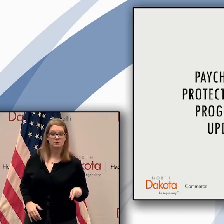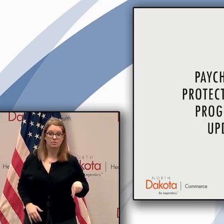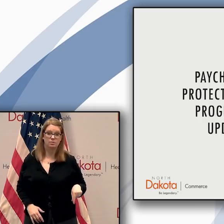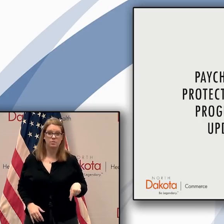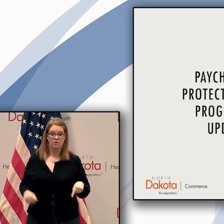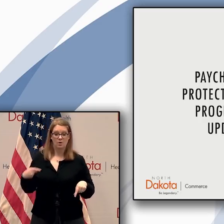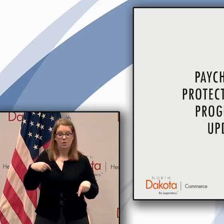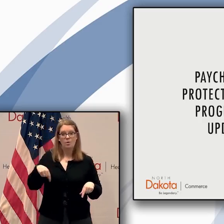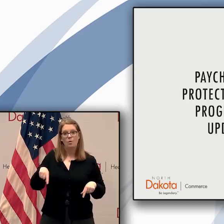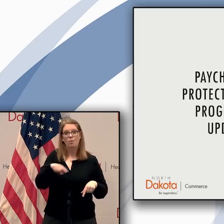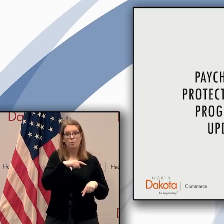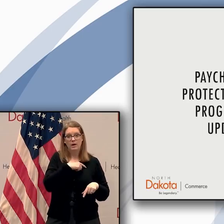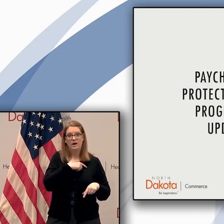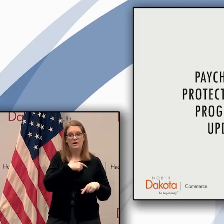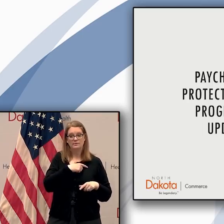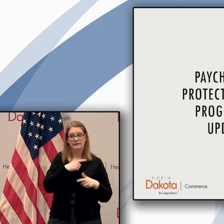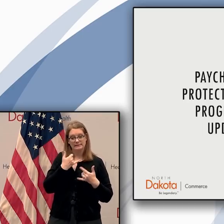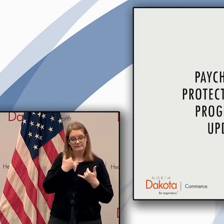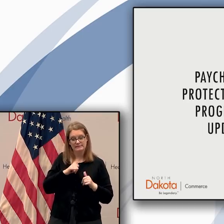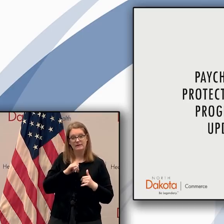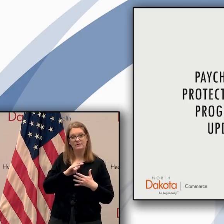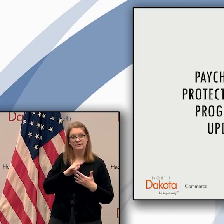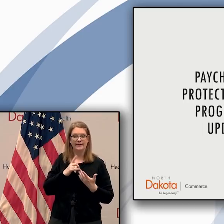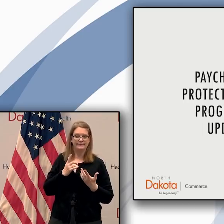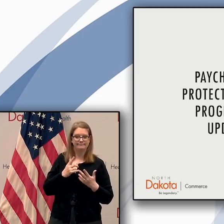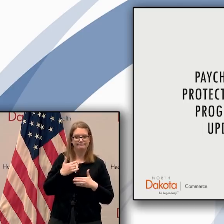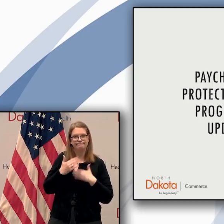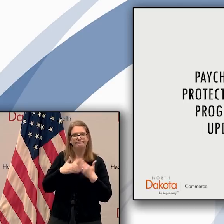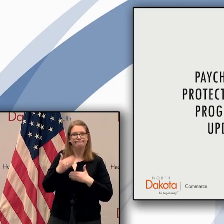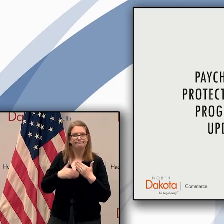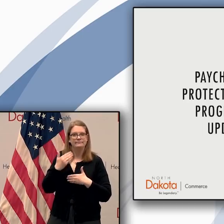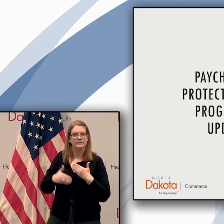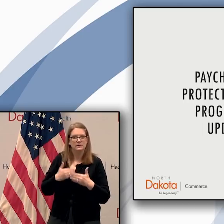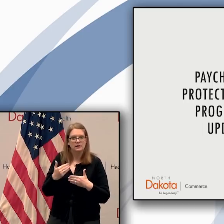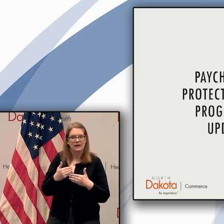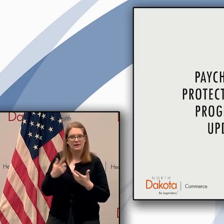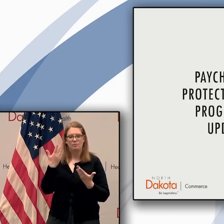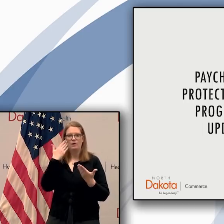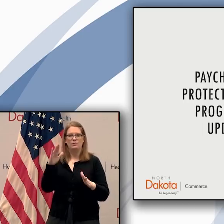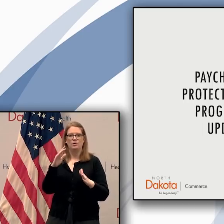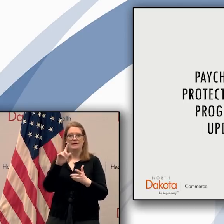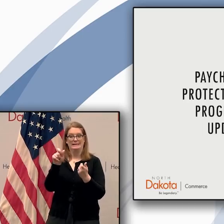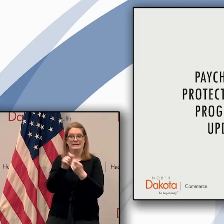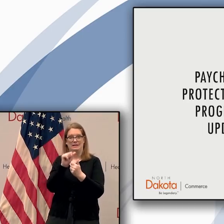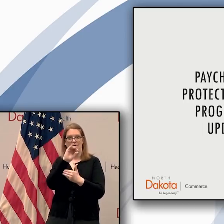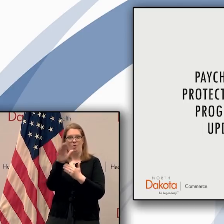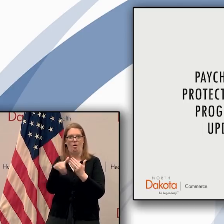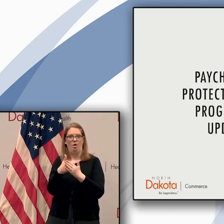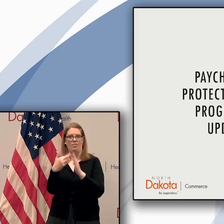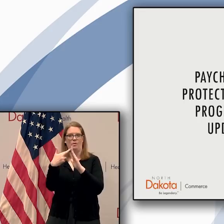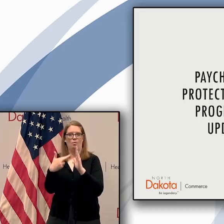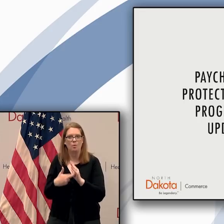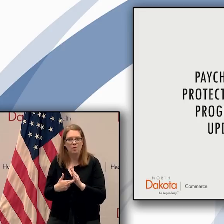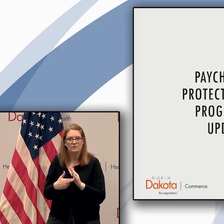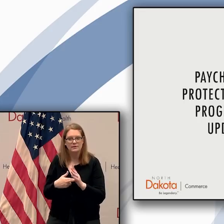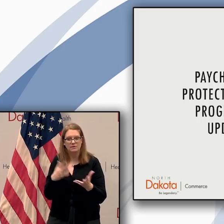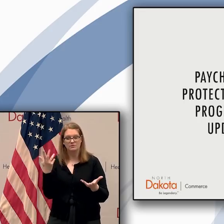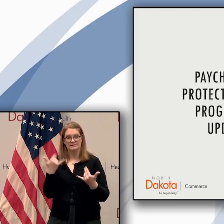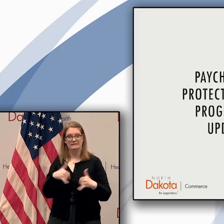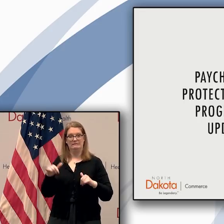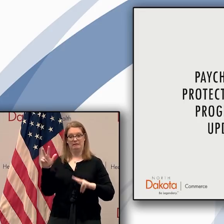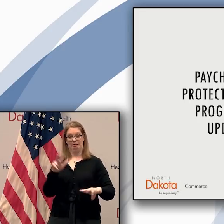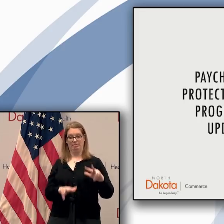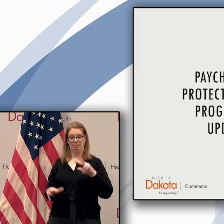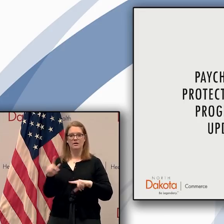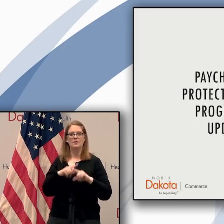a plane while we're flying it, and we are not in charge of the flight pattern. Yet we performed in a manner which we can all be proud,